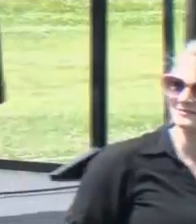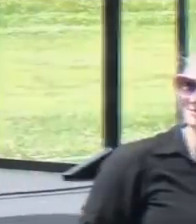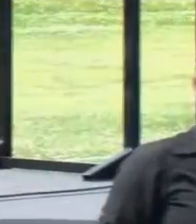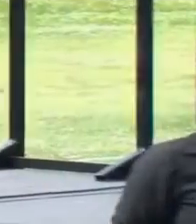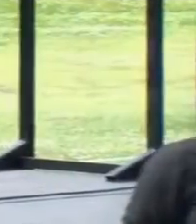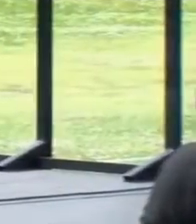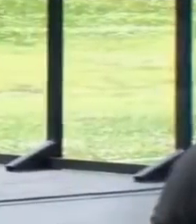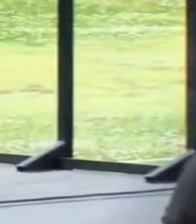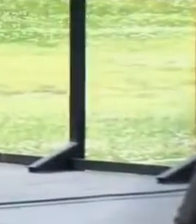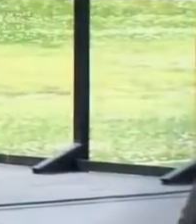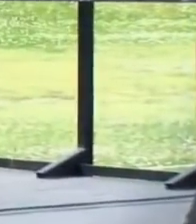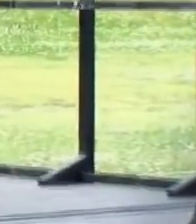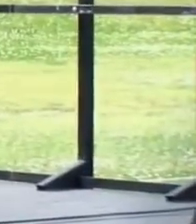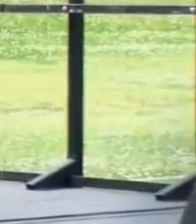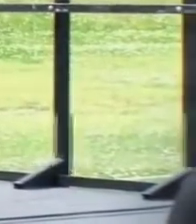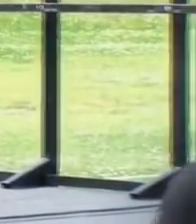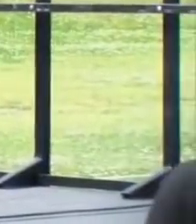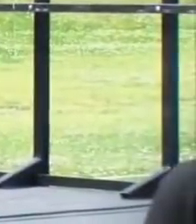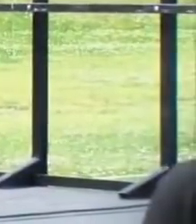Megan Bean,